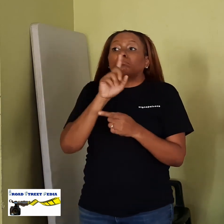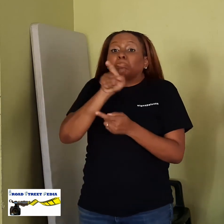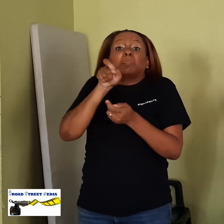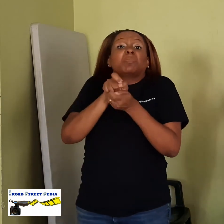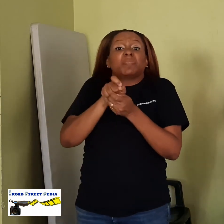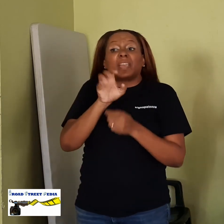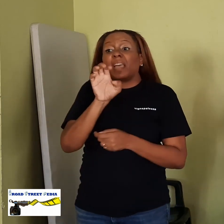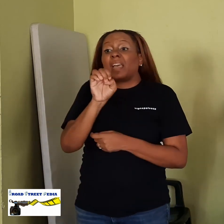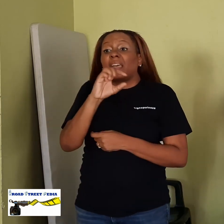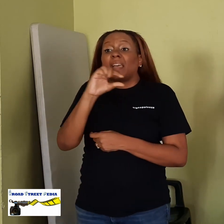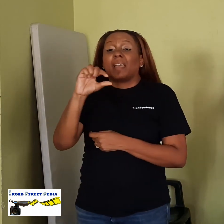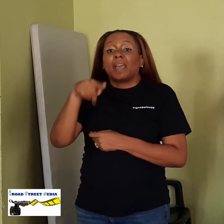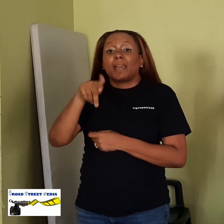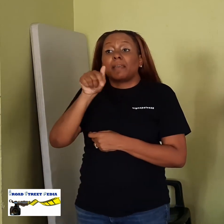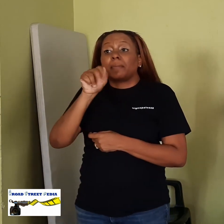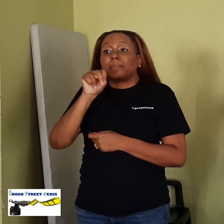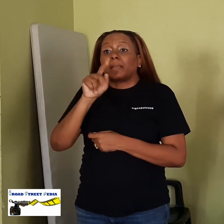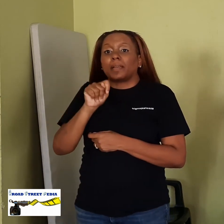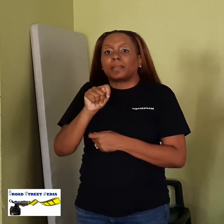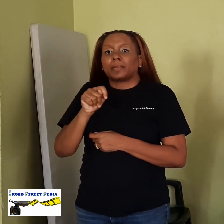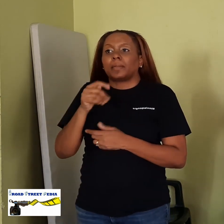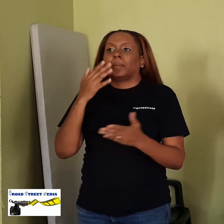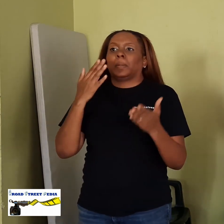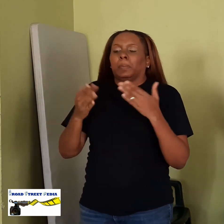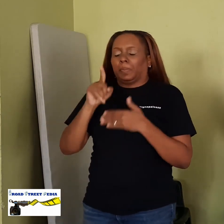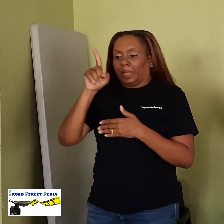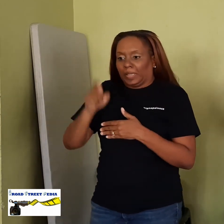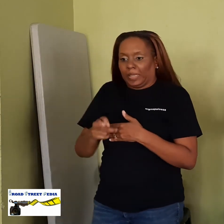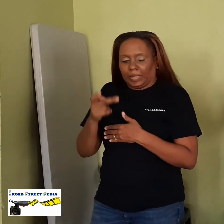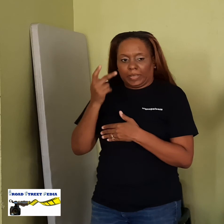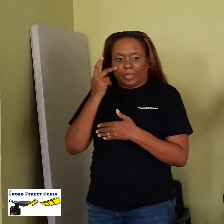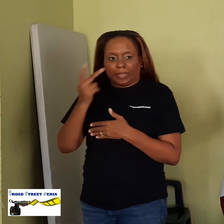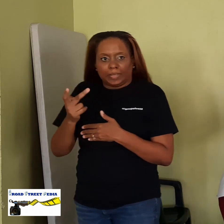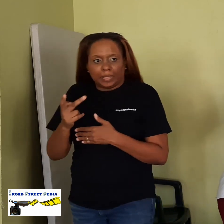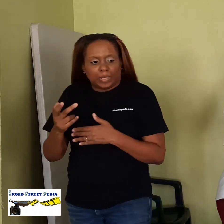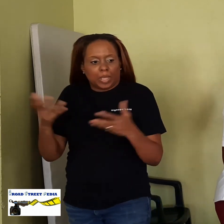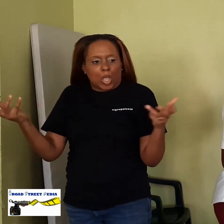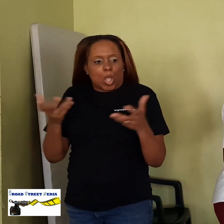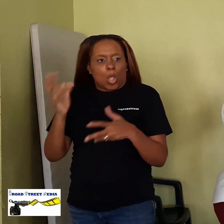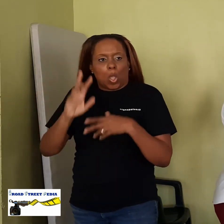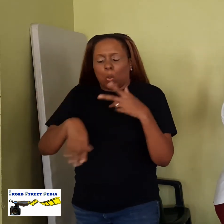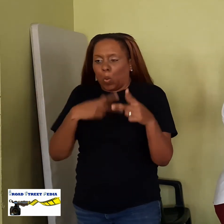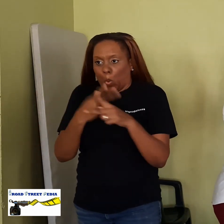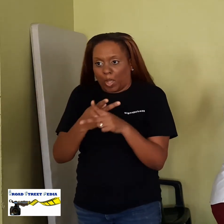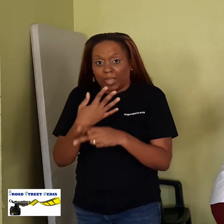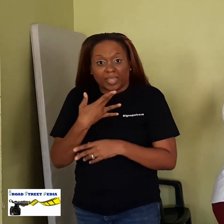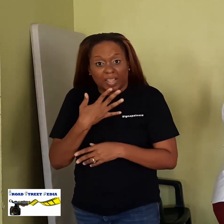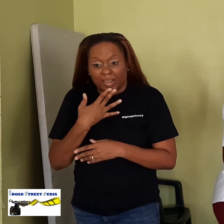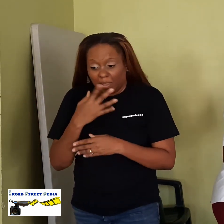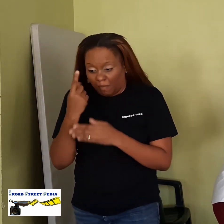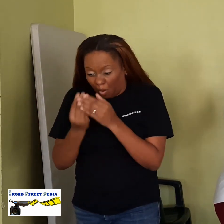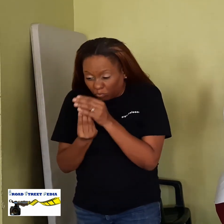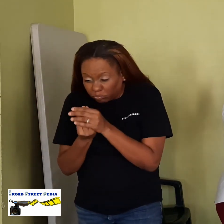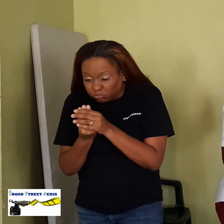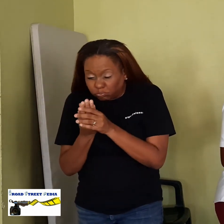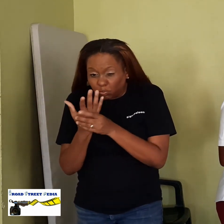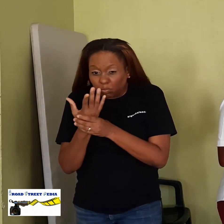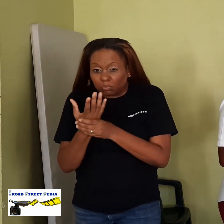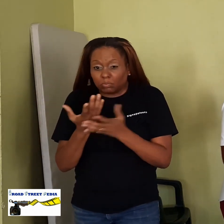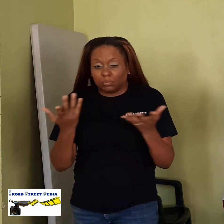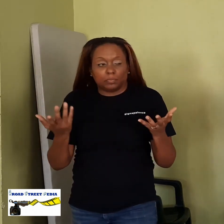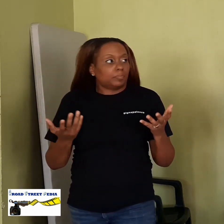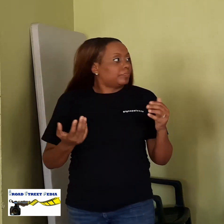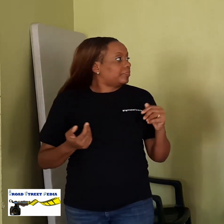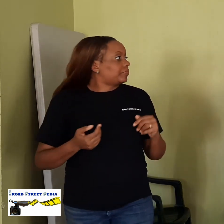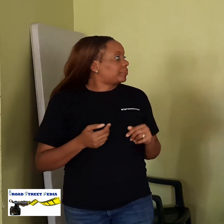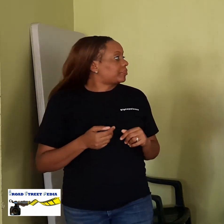characteristic because of the exposure to the ethylene gas that ripens the fruit, turns the color of the fruit.